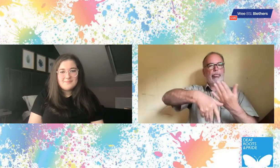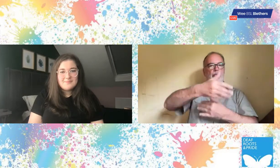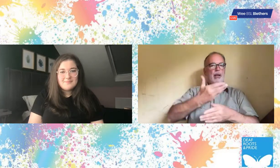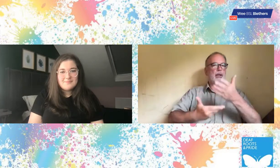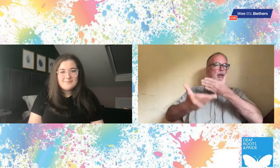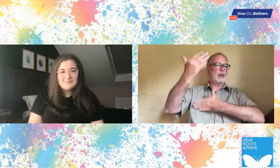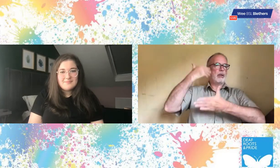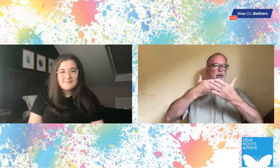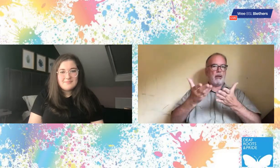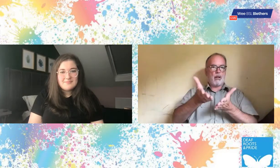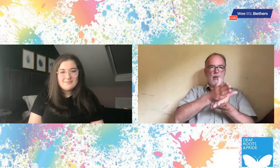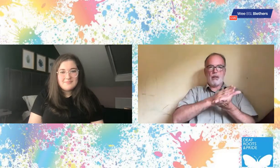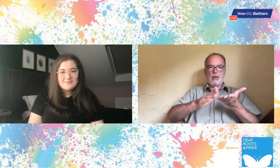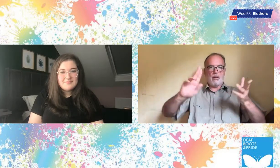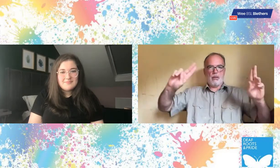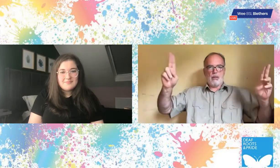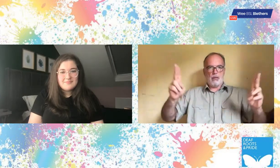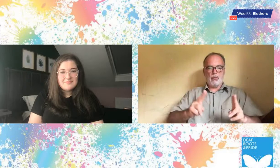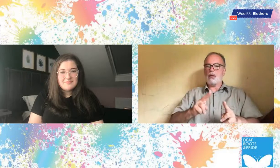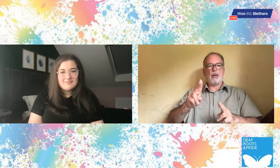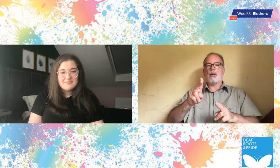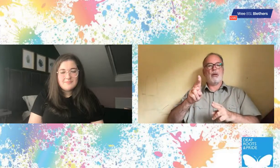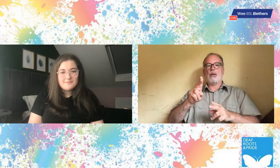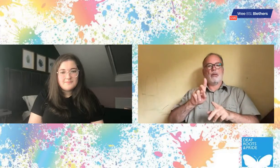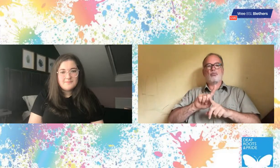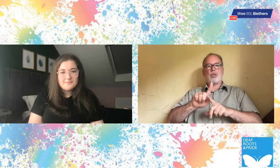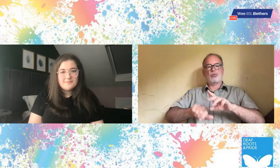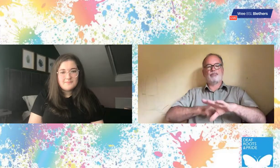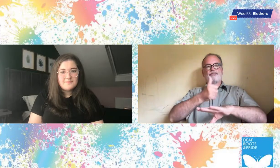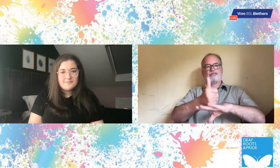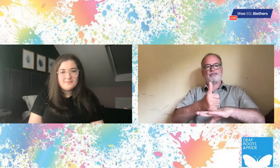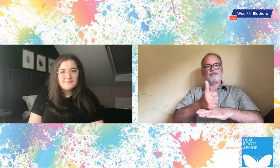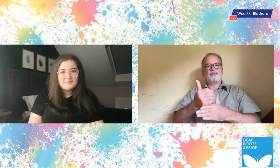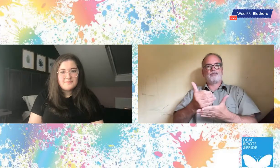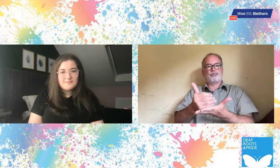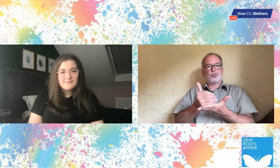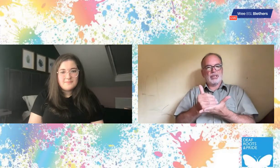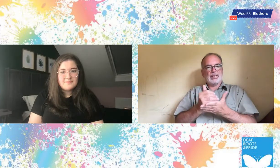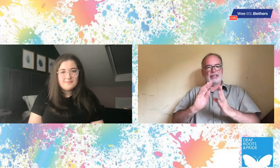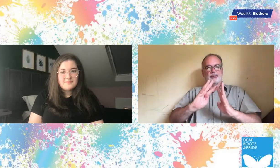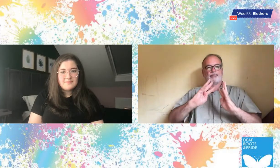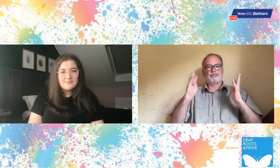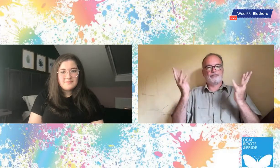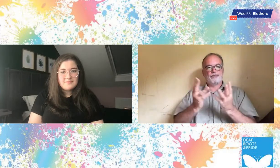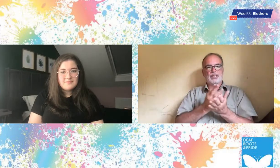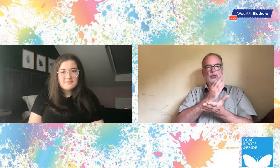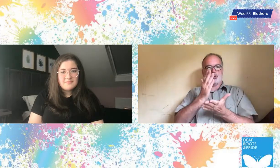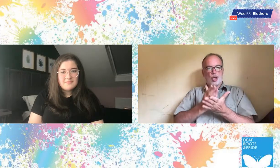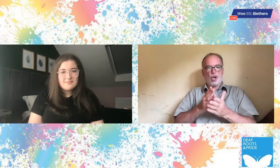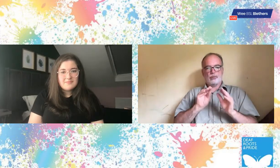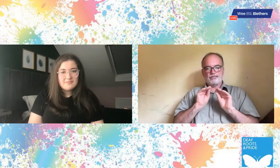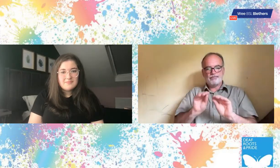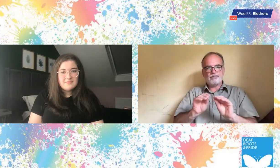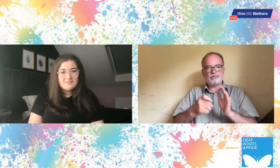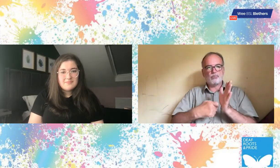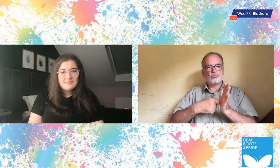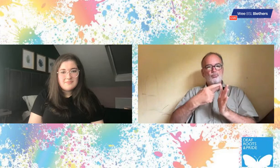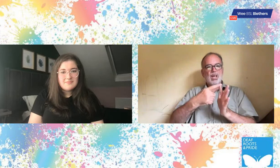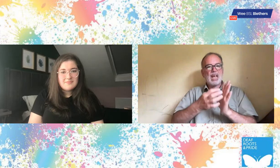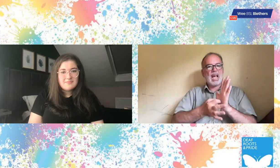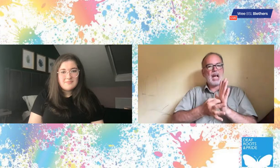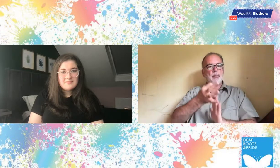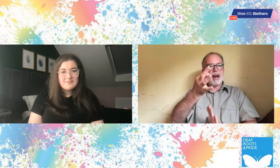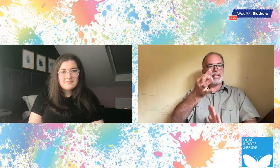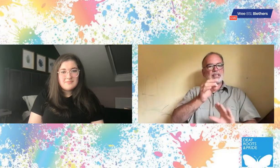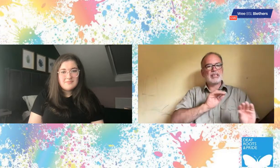The genes are good. We have to make sure you don't cross, any family genes or anything like that when you're breeding. So you have to make sure